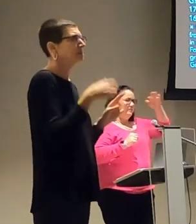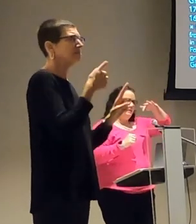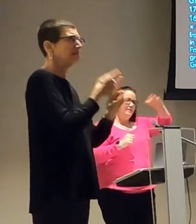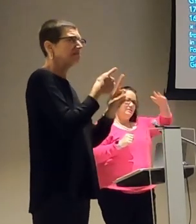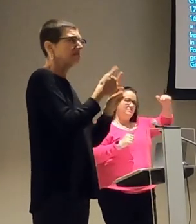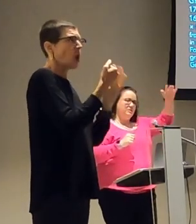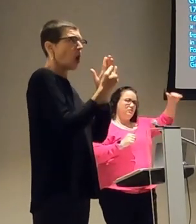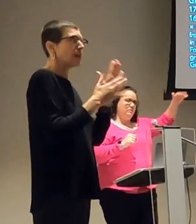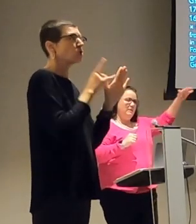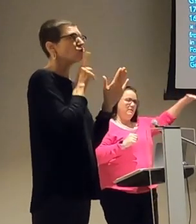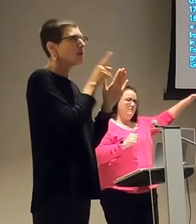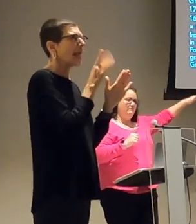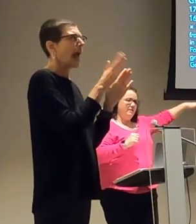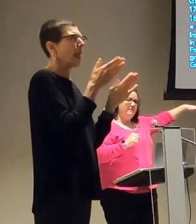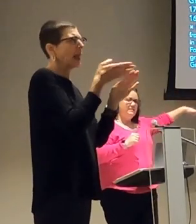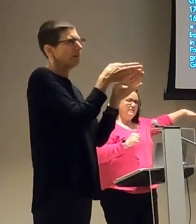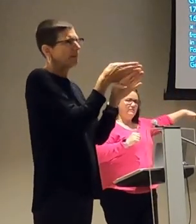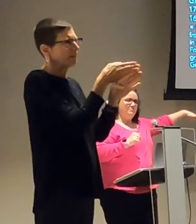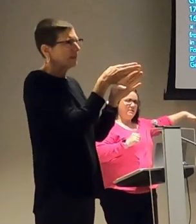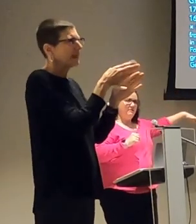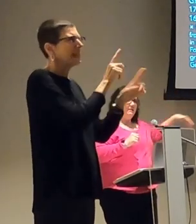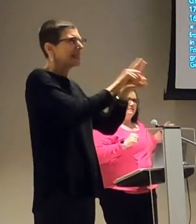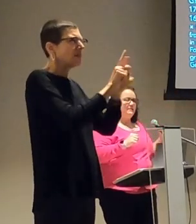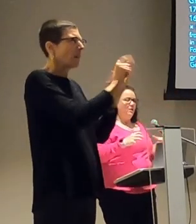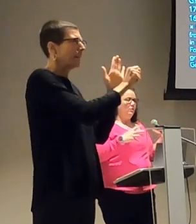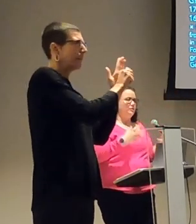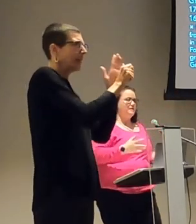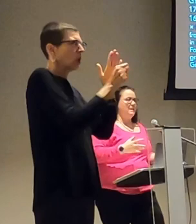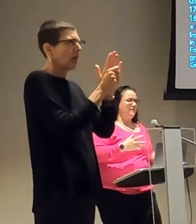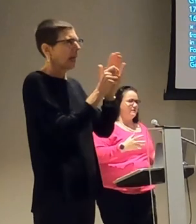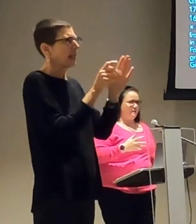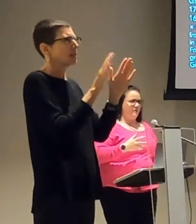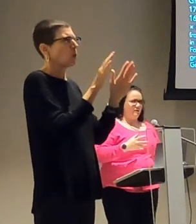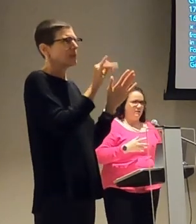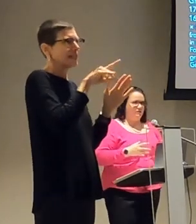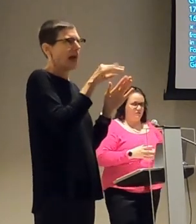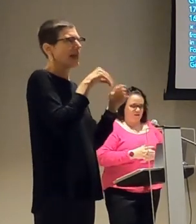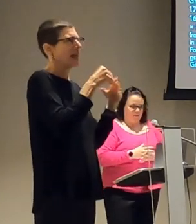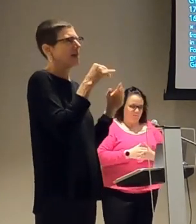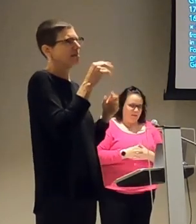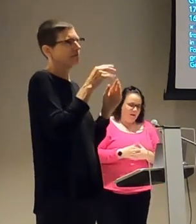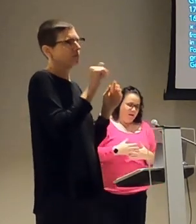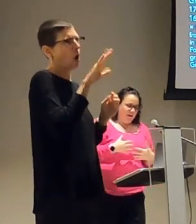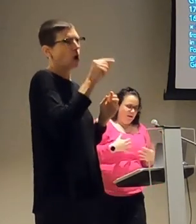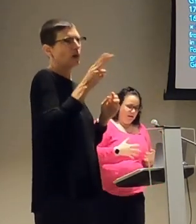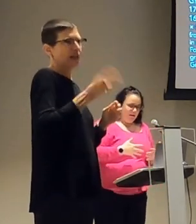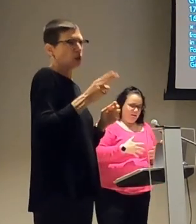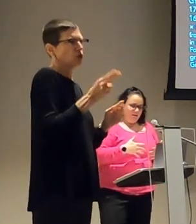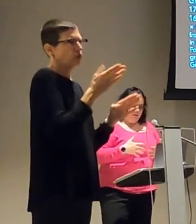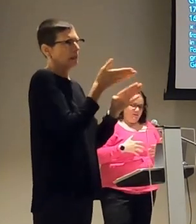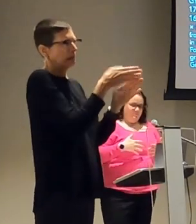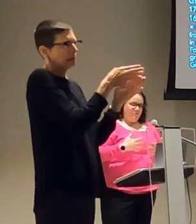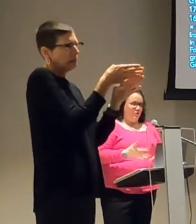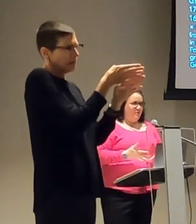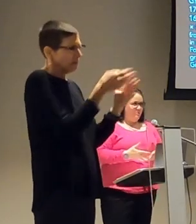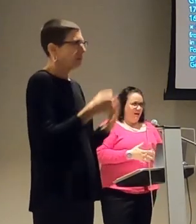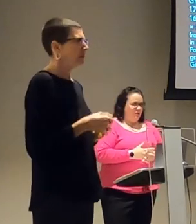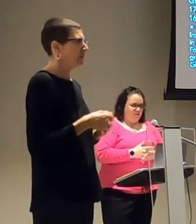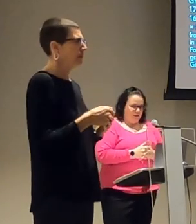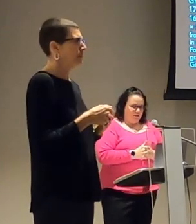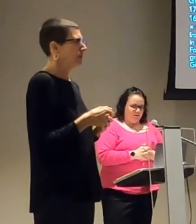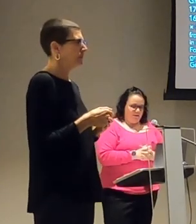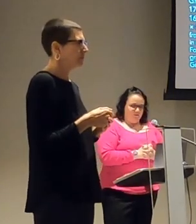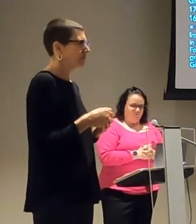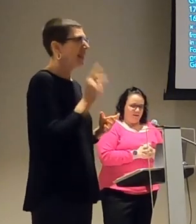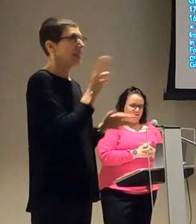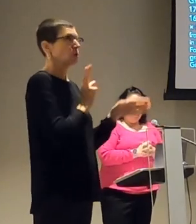kind of lingers between various different periods or styles in art history. He joined the